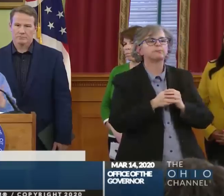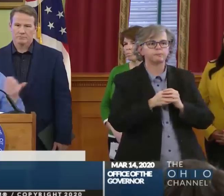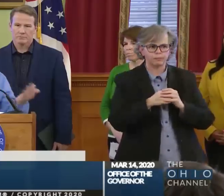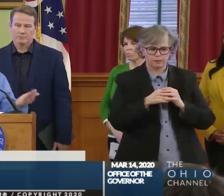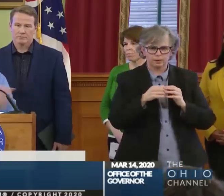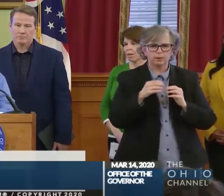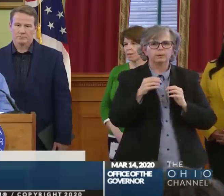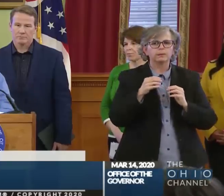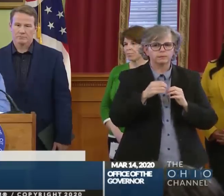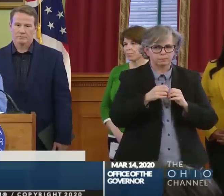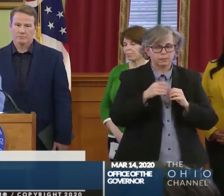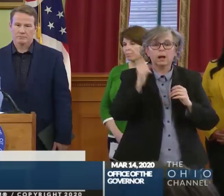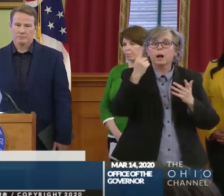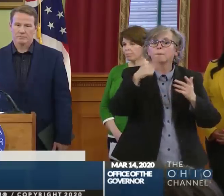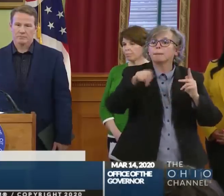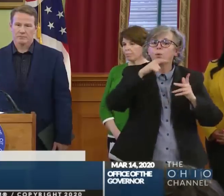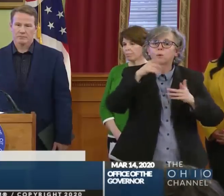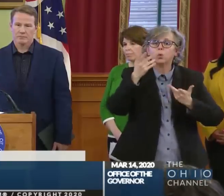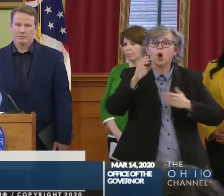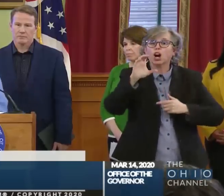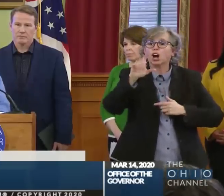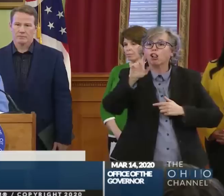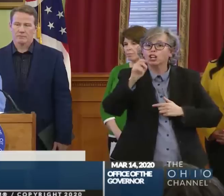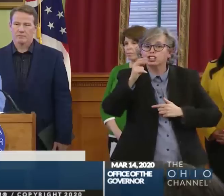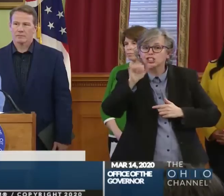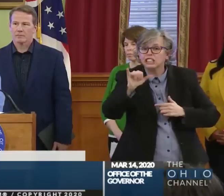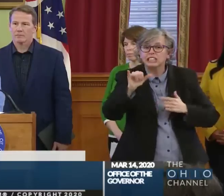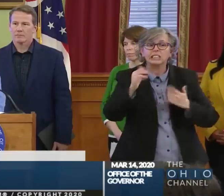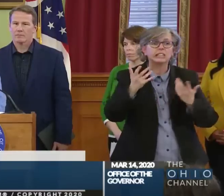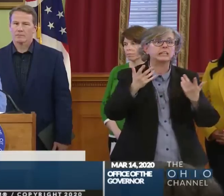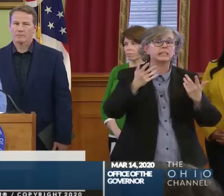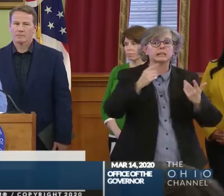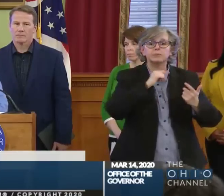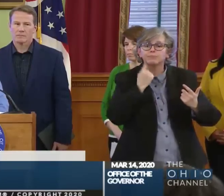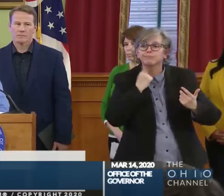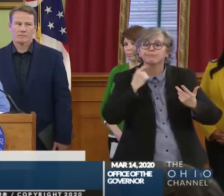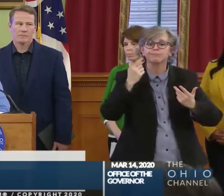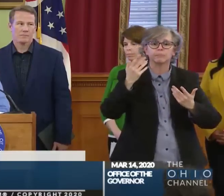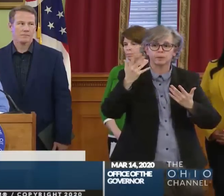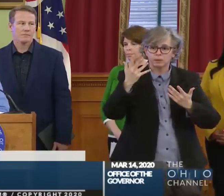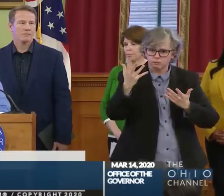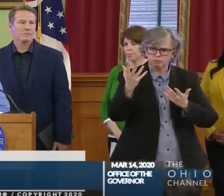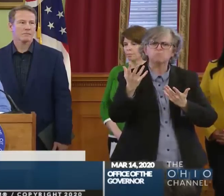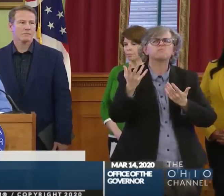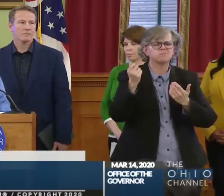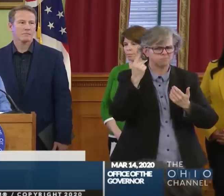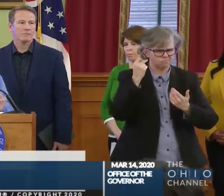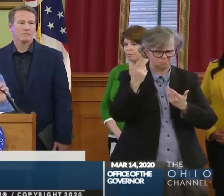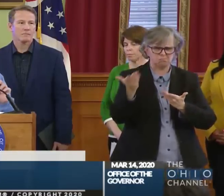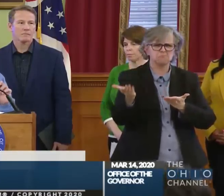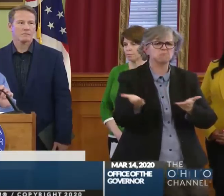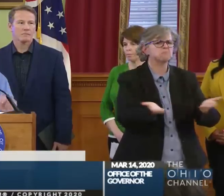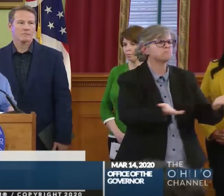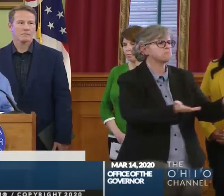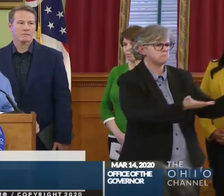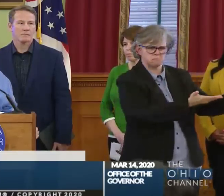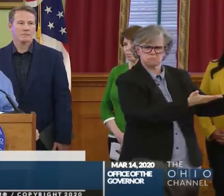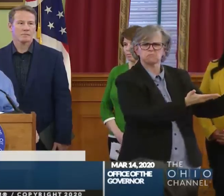clergy. It was implied, but we want to make sure people understand that, and nursing homes understand that clergy is included